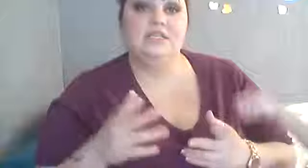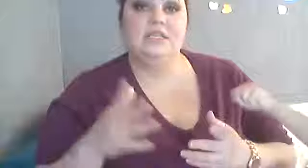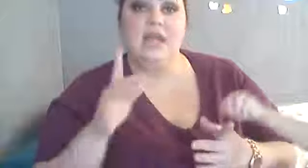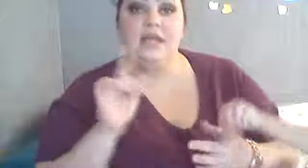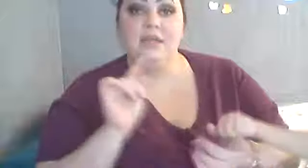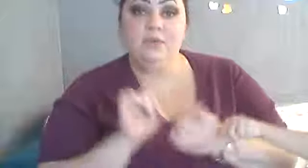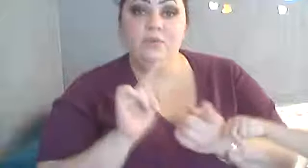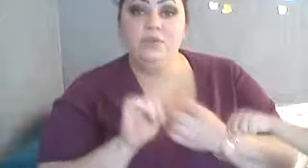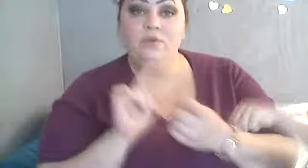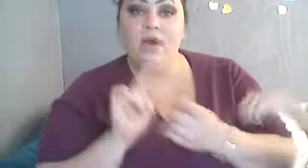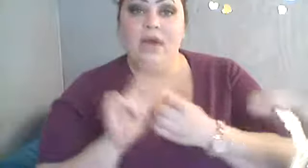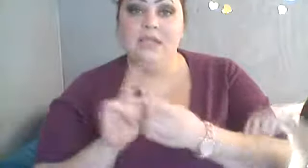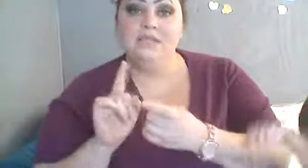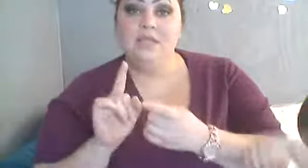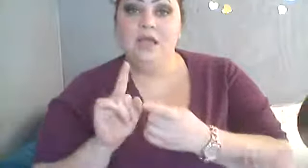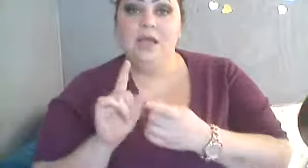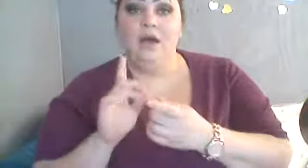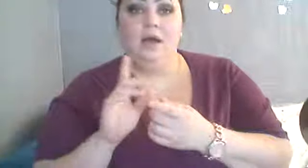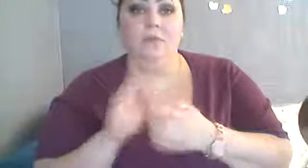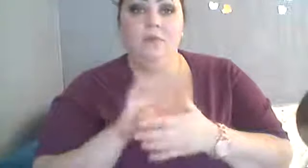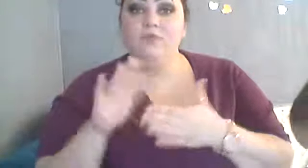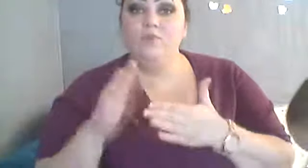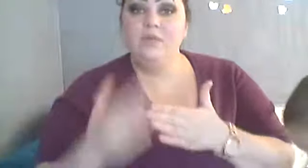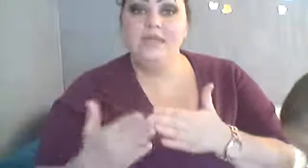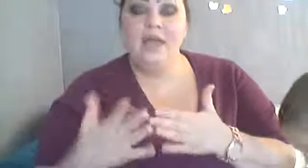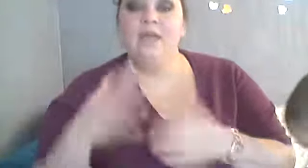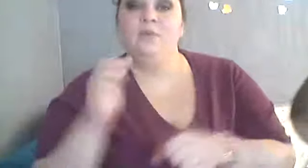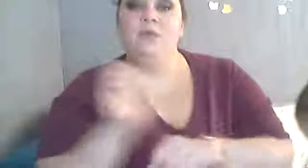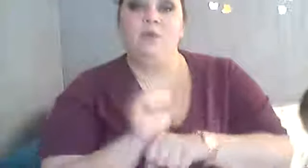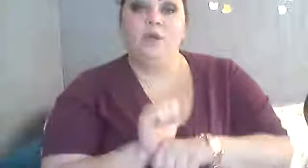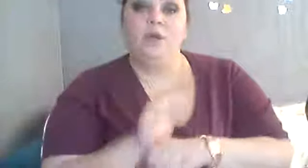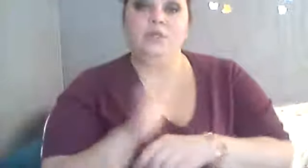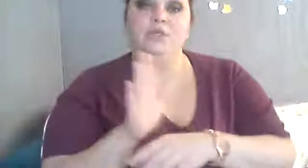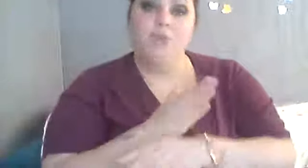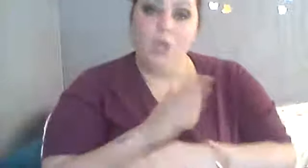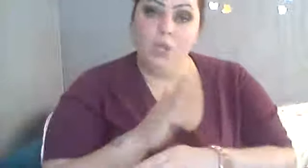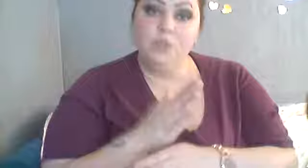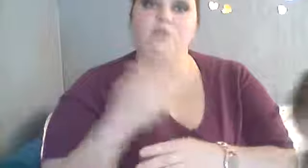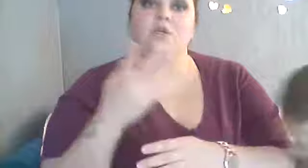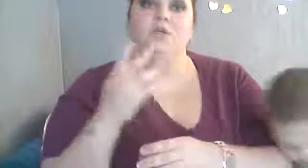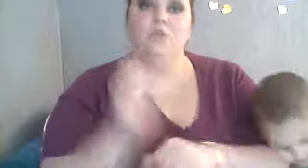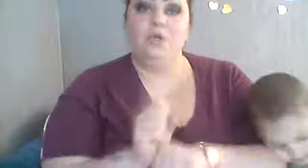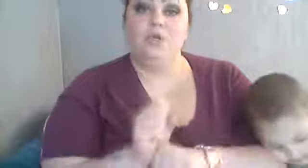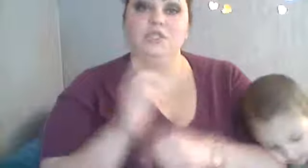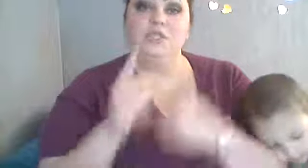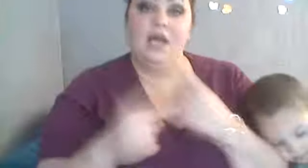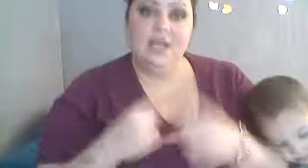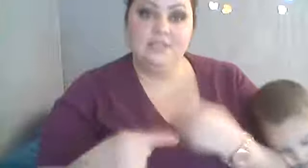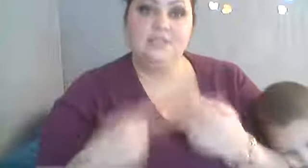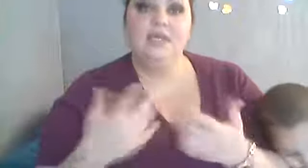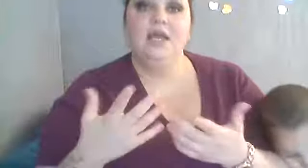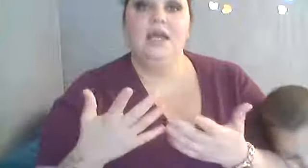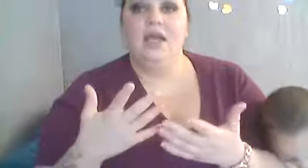I can meet with you guys over the weekend and we can work on your songs, we can work on your signs,